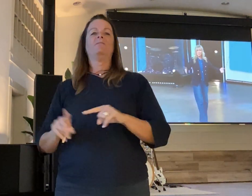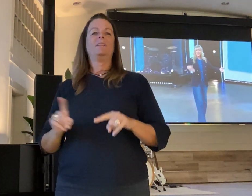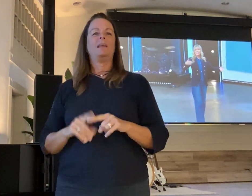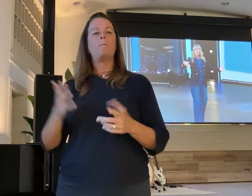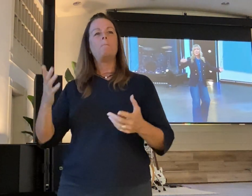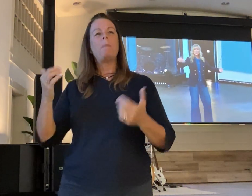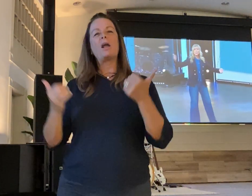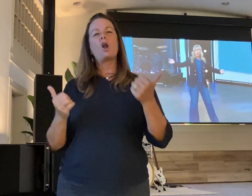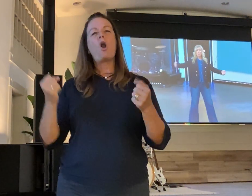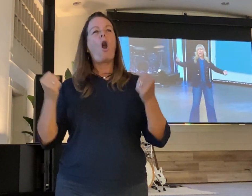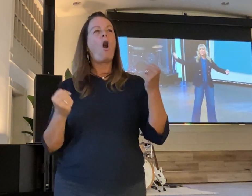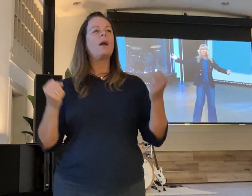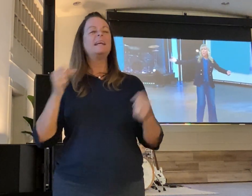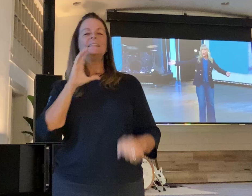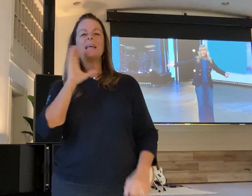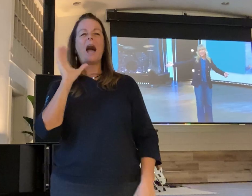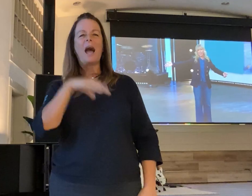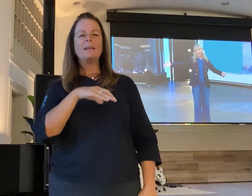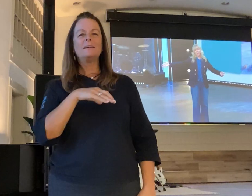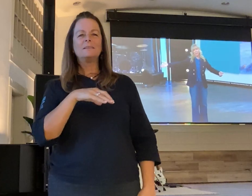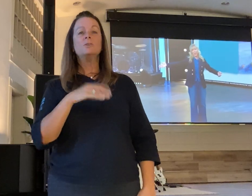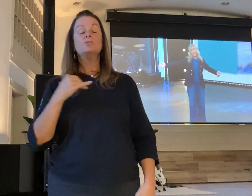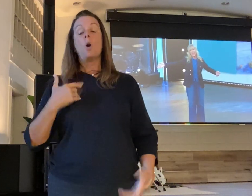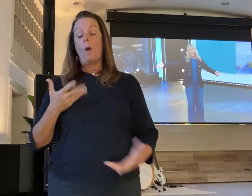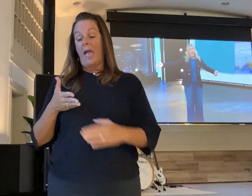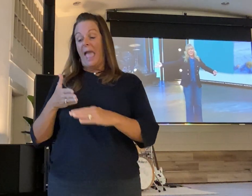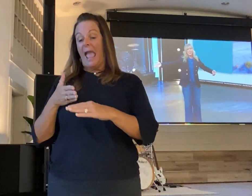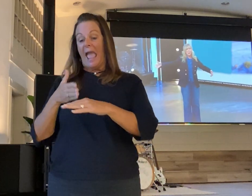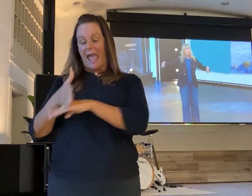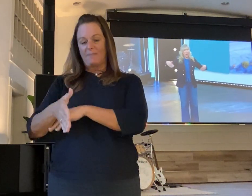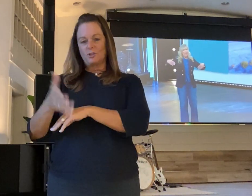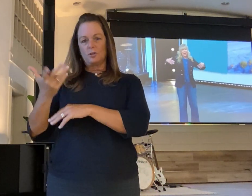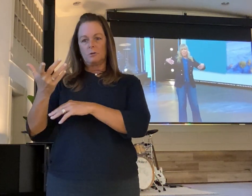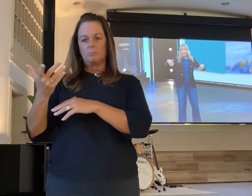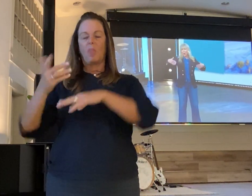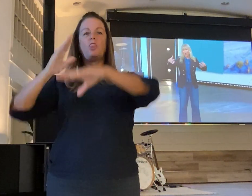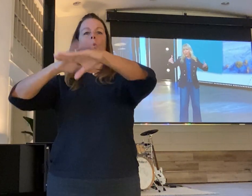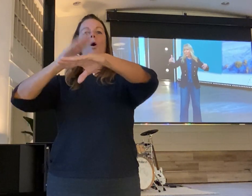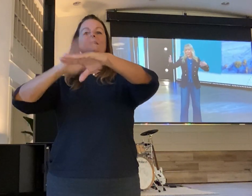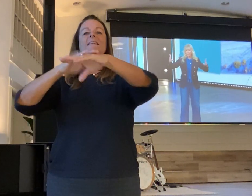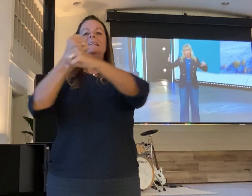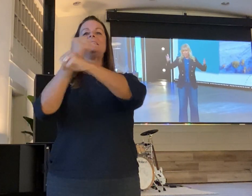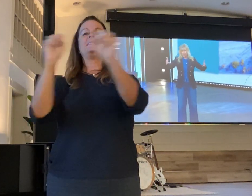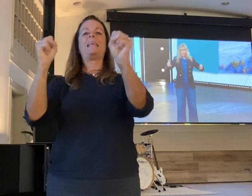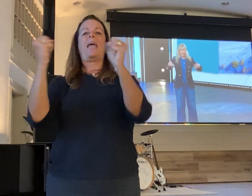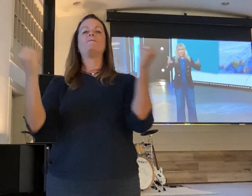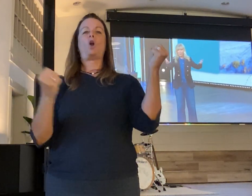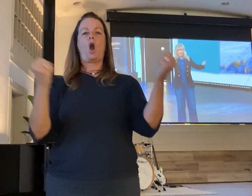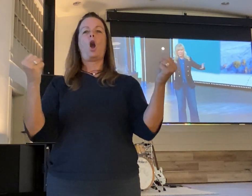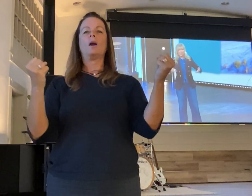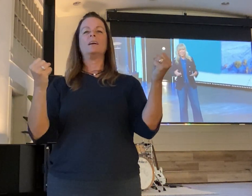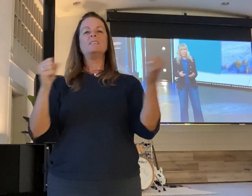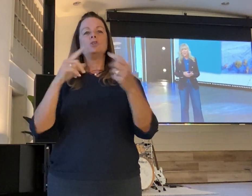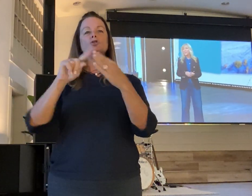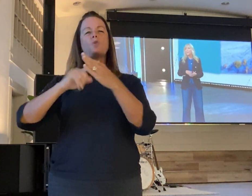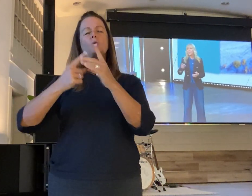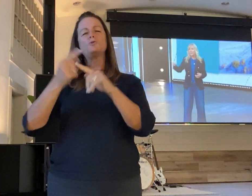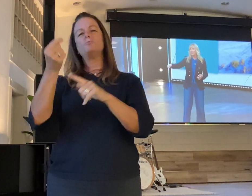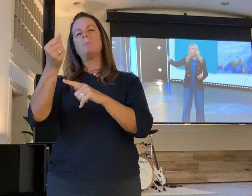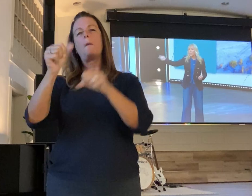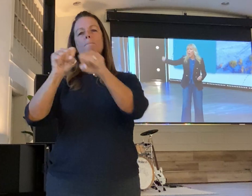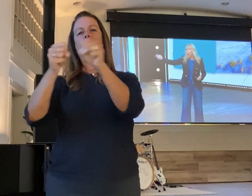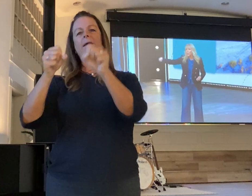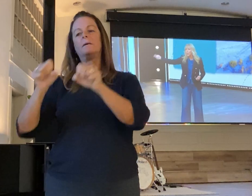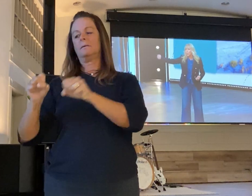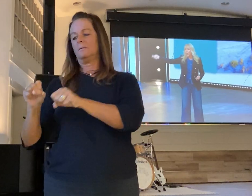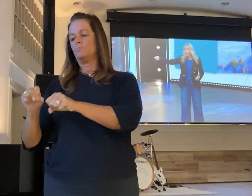call them character flaws because they usually show up after the warranty expires, right? And so my car, you know, has a couple character flaws. Maybe yours does too.